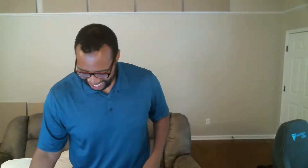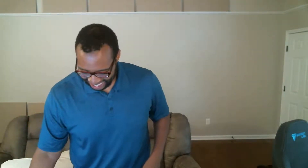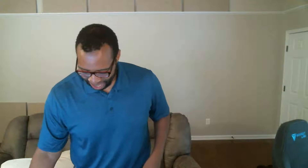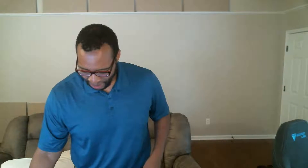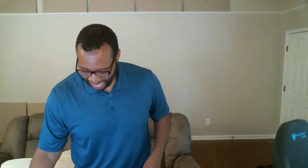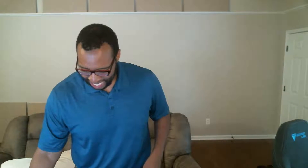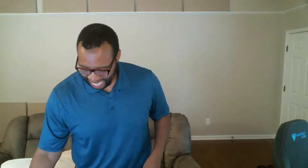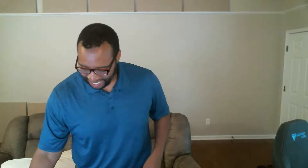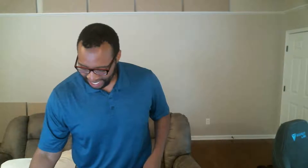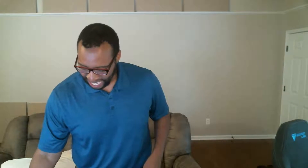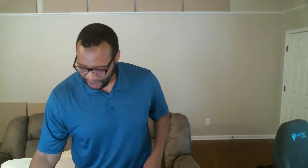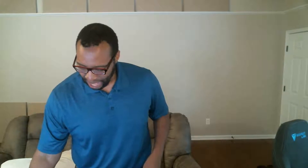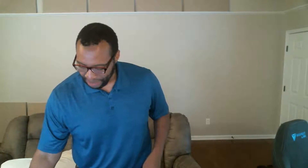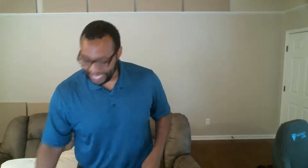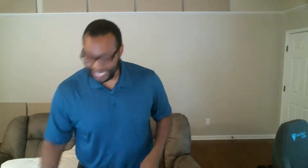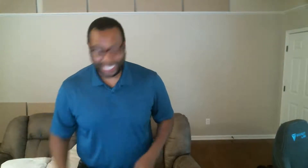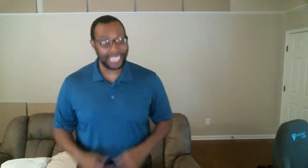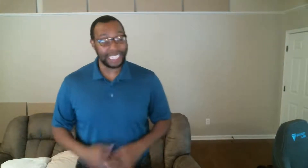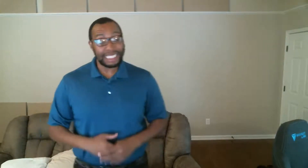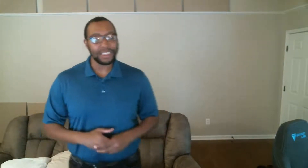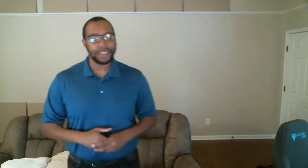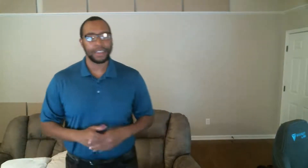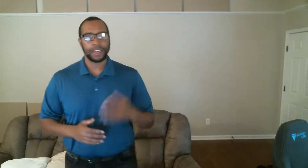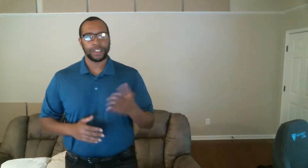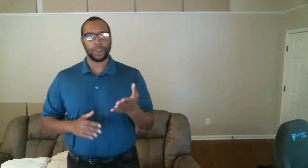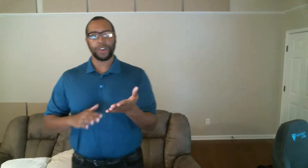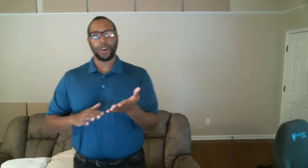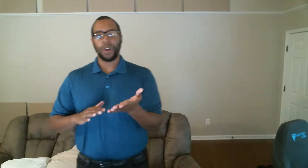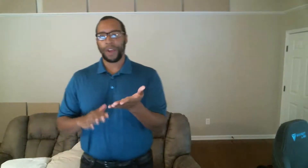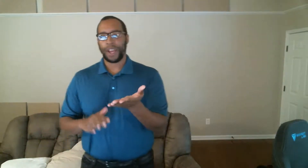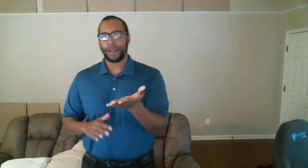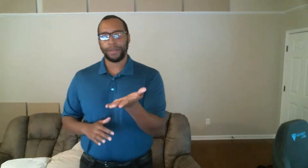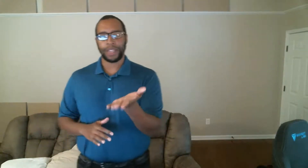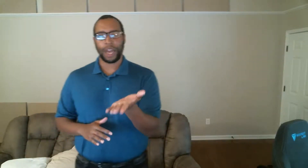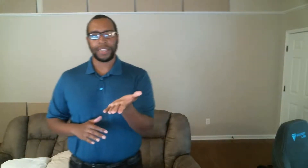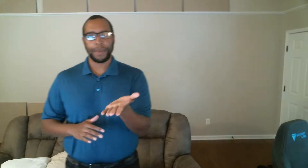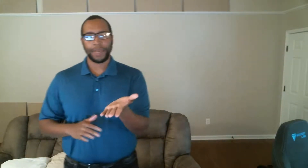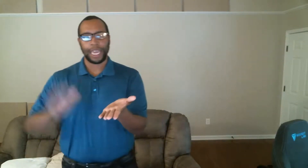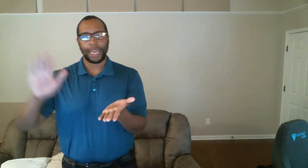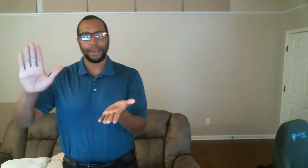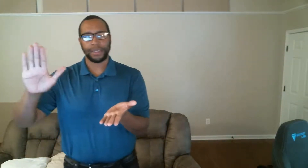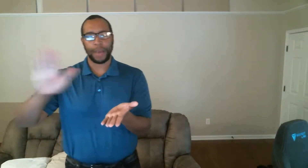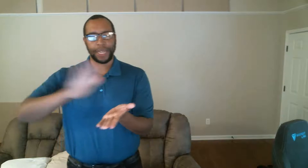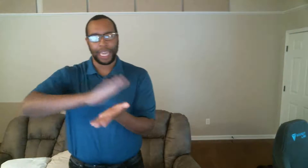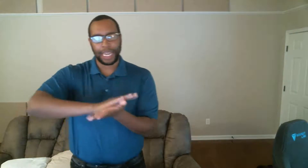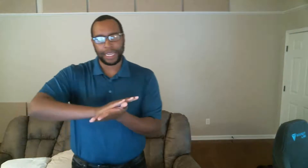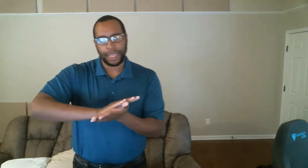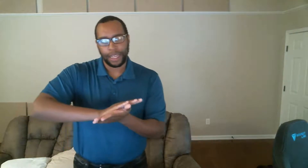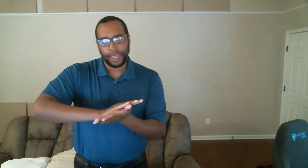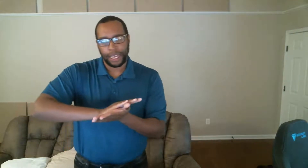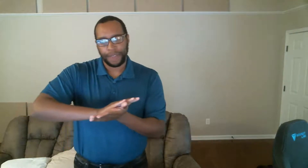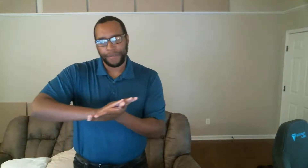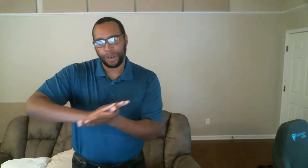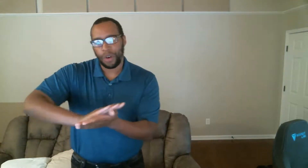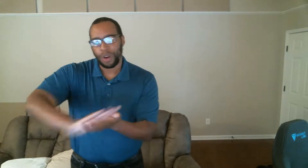All right, the next sign you have is neat. So if you go around, non-dominant hand, dominant hand, if you're going around